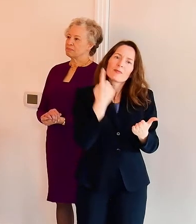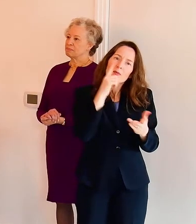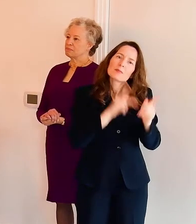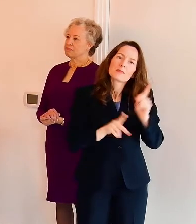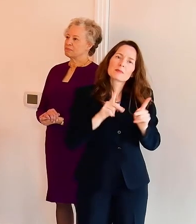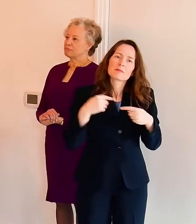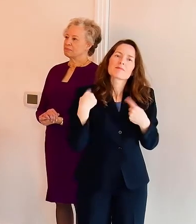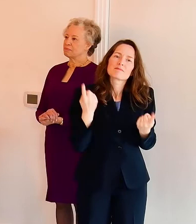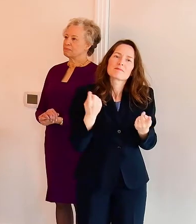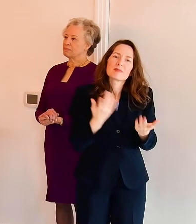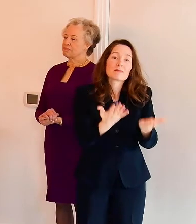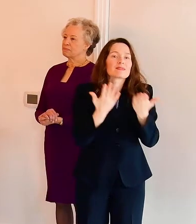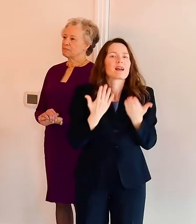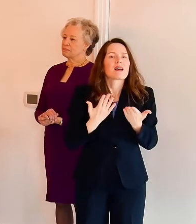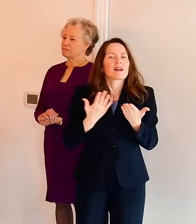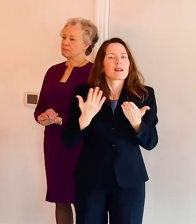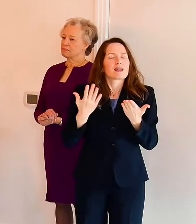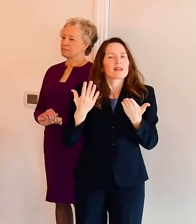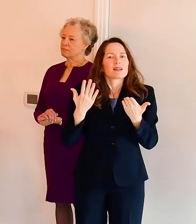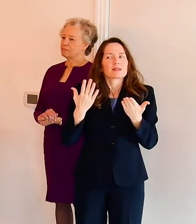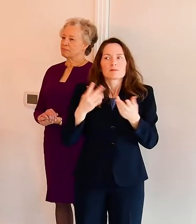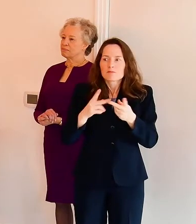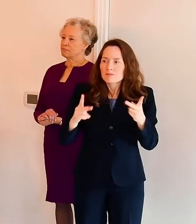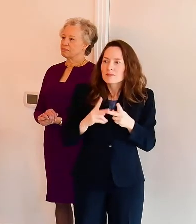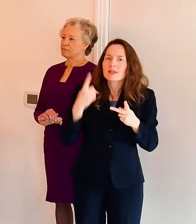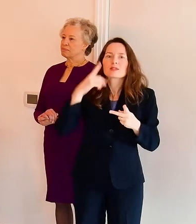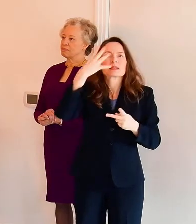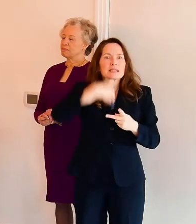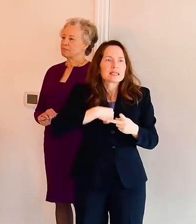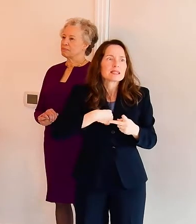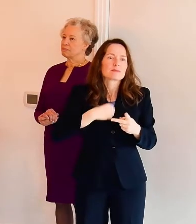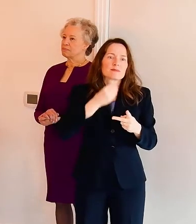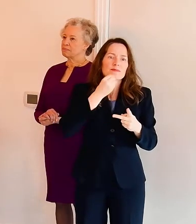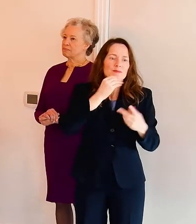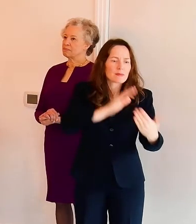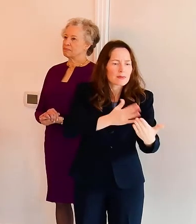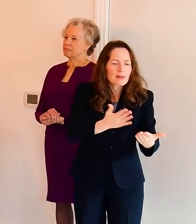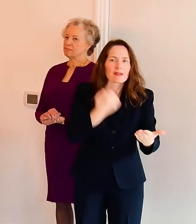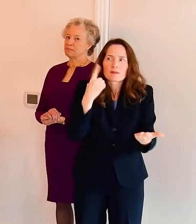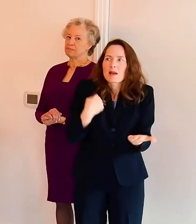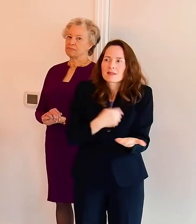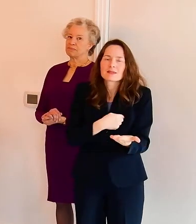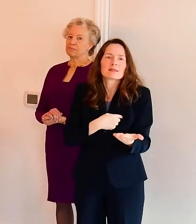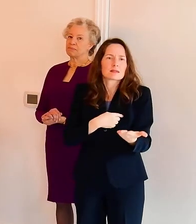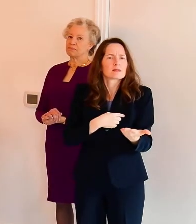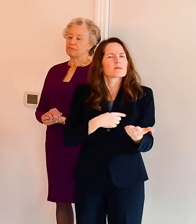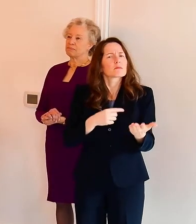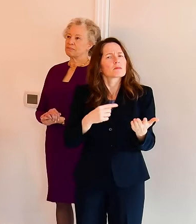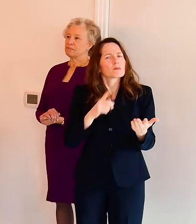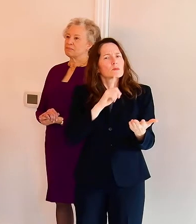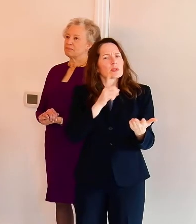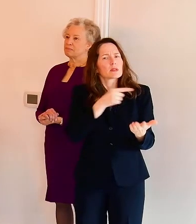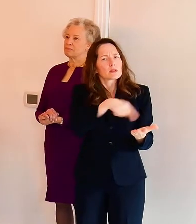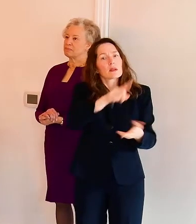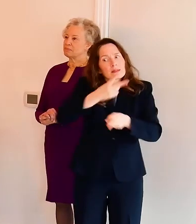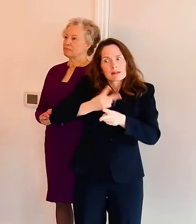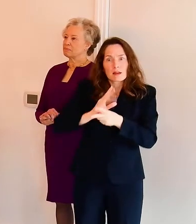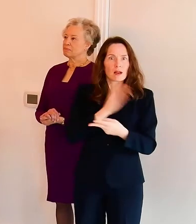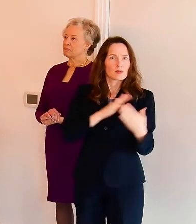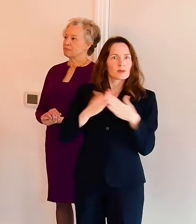for us, given us places to stay, and otherwise took care of our community through the most difficult of